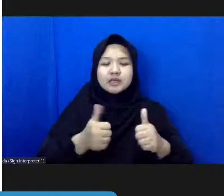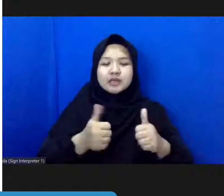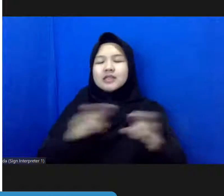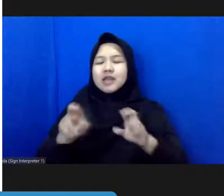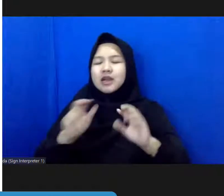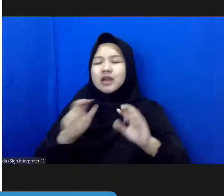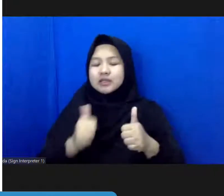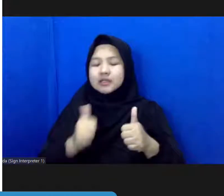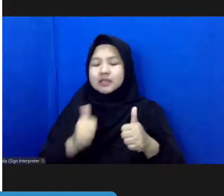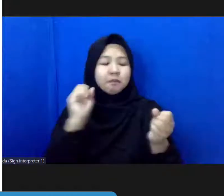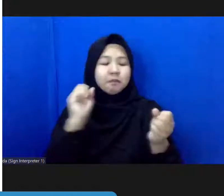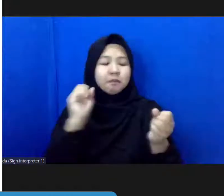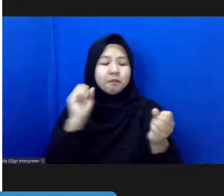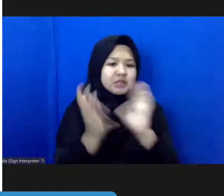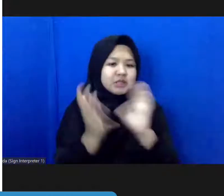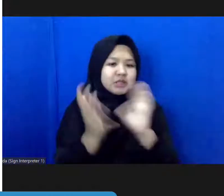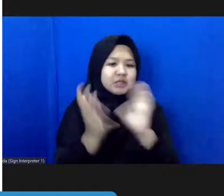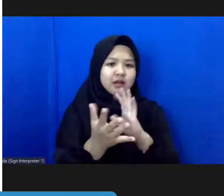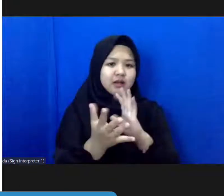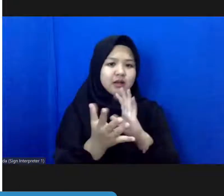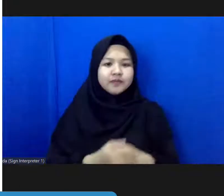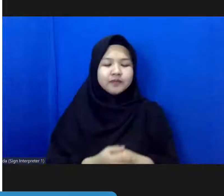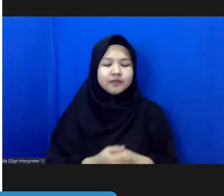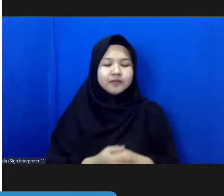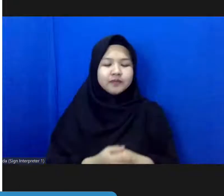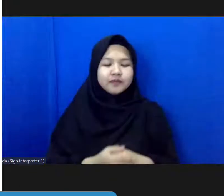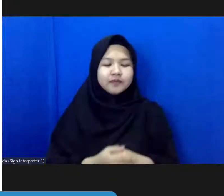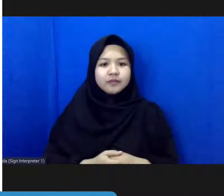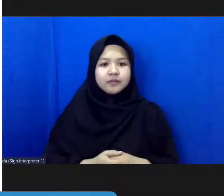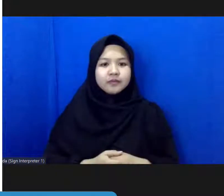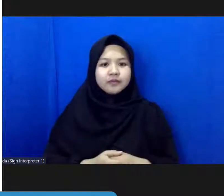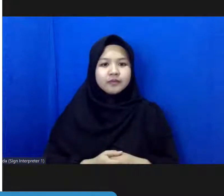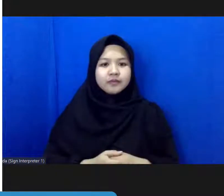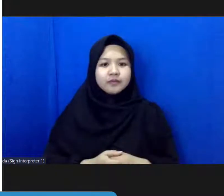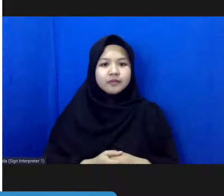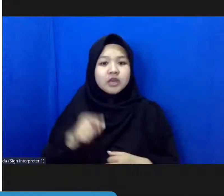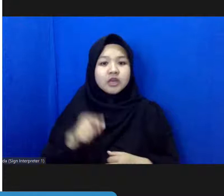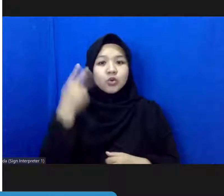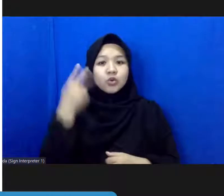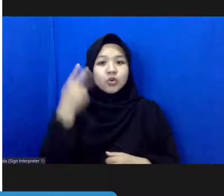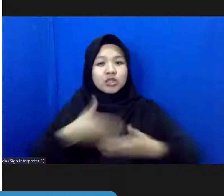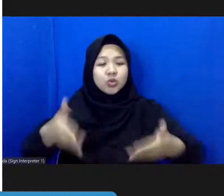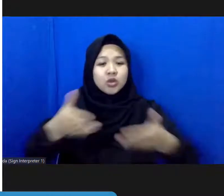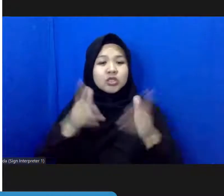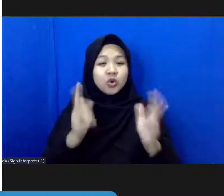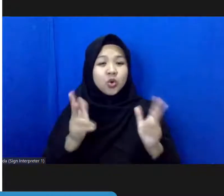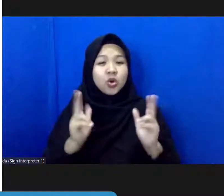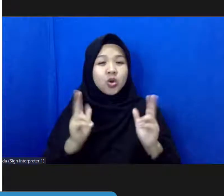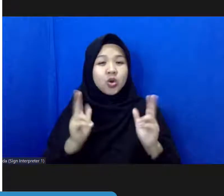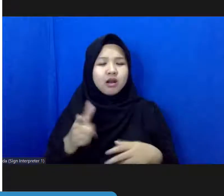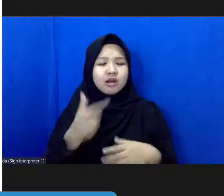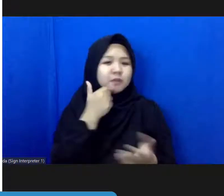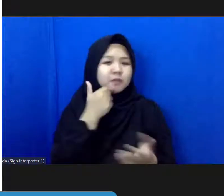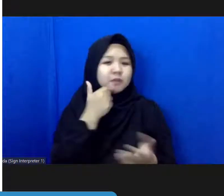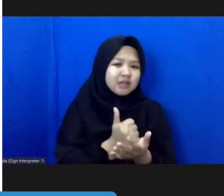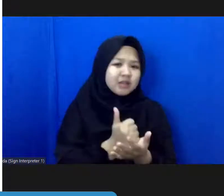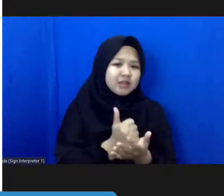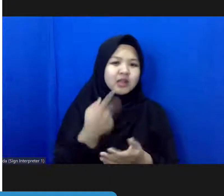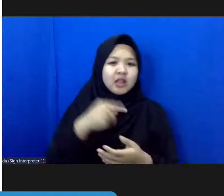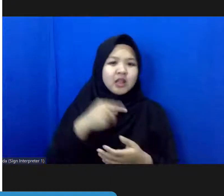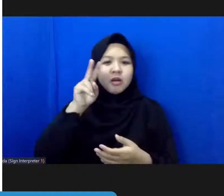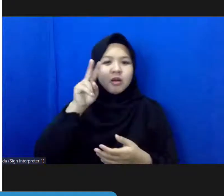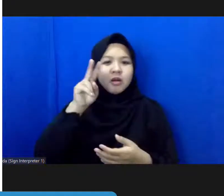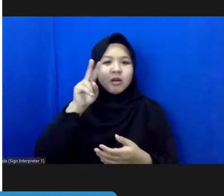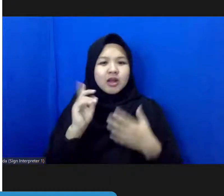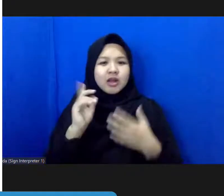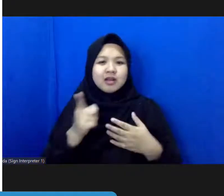what I think sometimes in the normal situation, we know that it is important, but we also have another obligation,